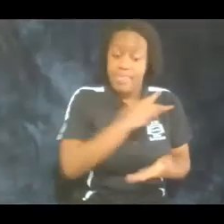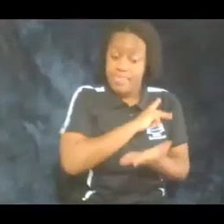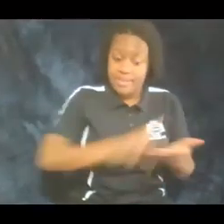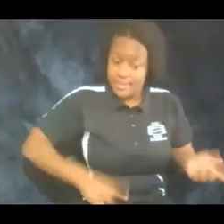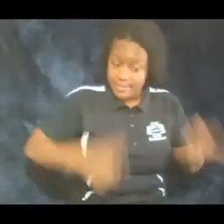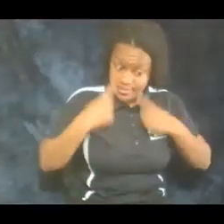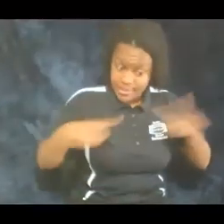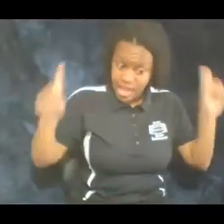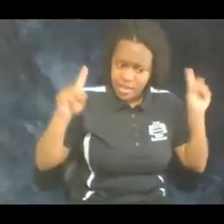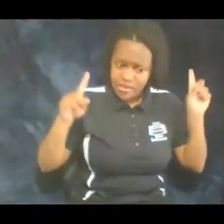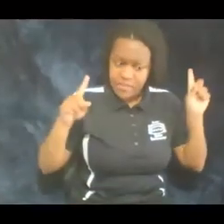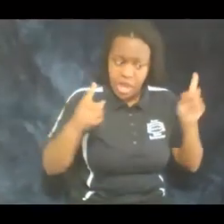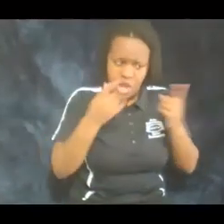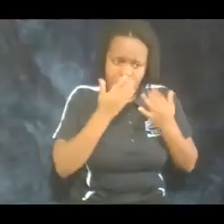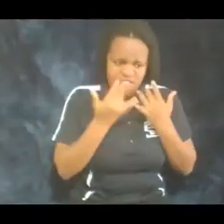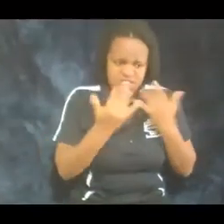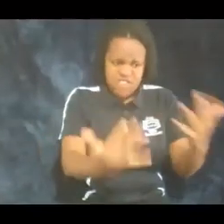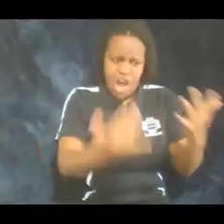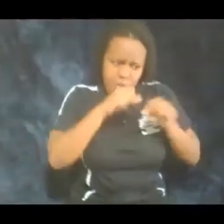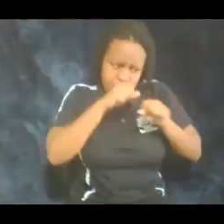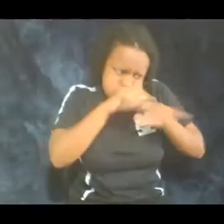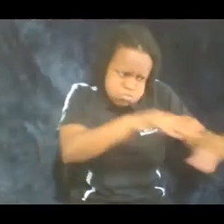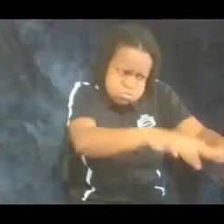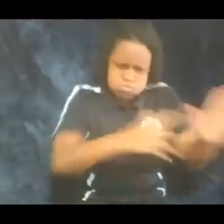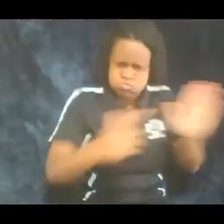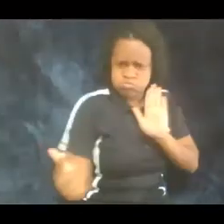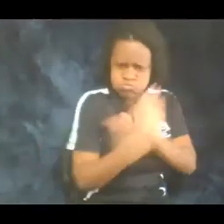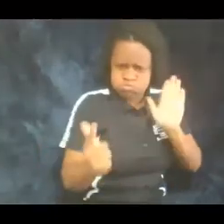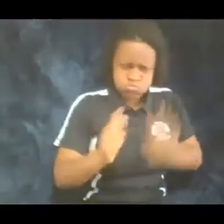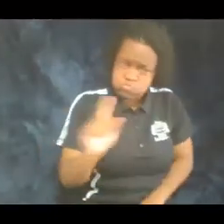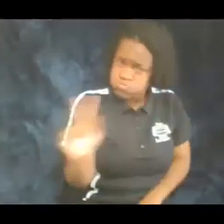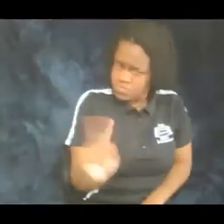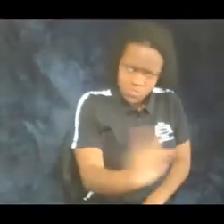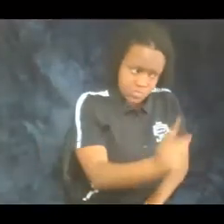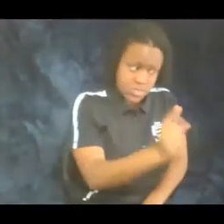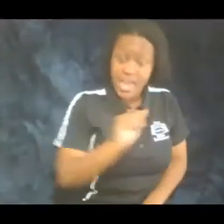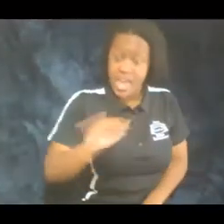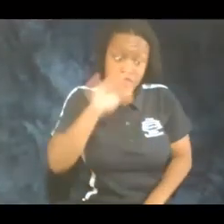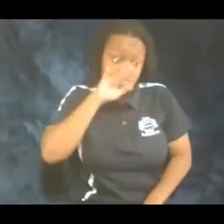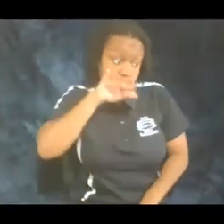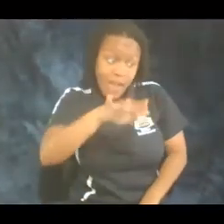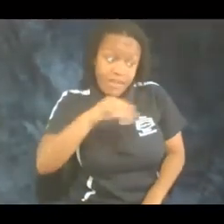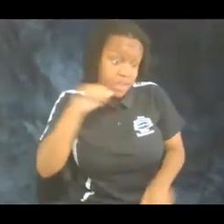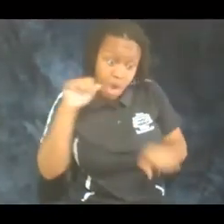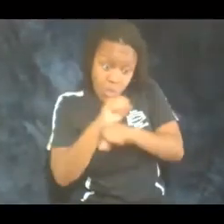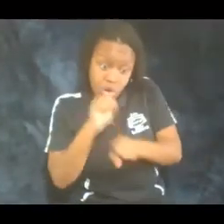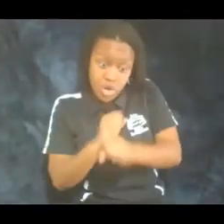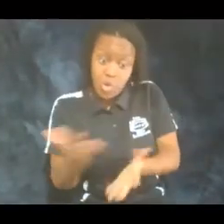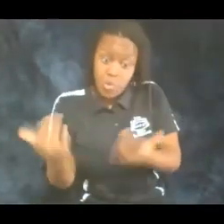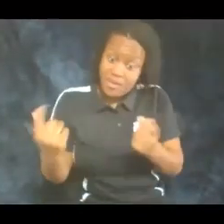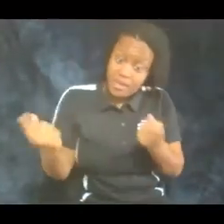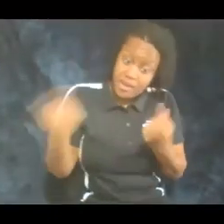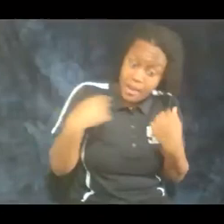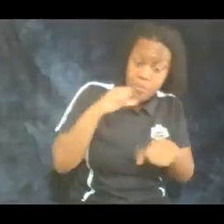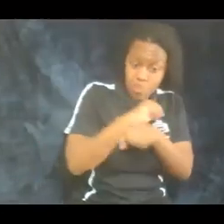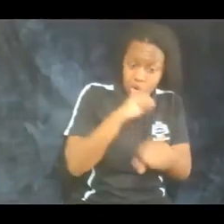is forbidden. Out-of-work dragons wishing to train for the new royal bubble-blowing brigade should write to